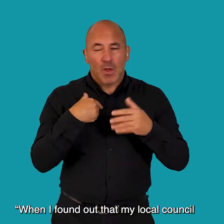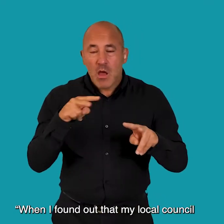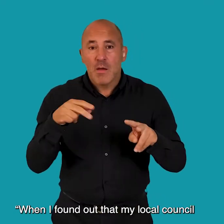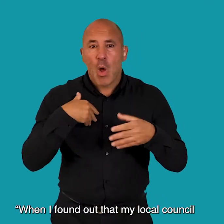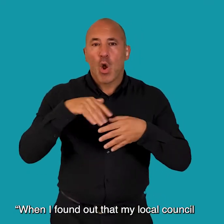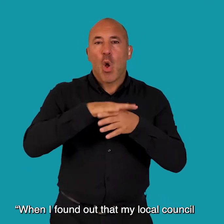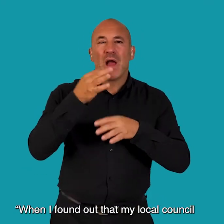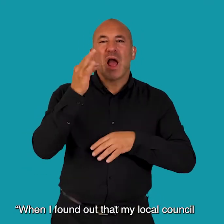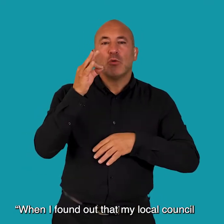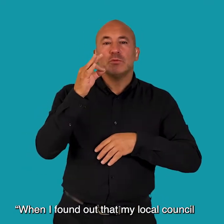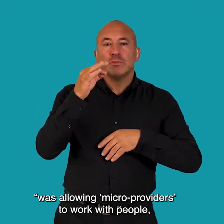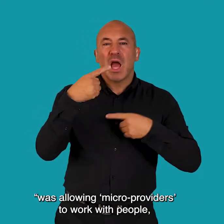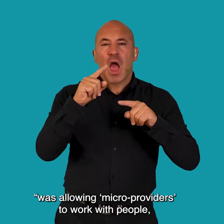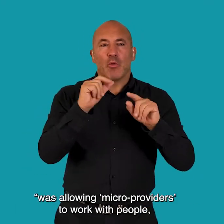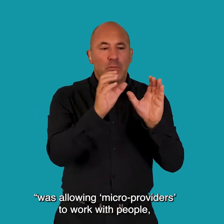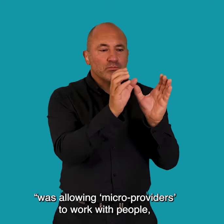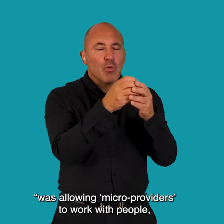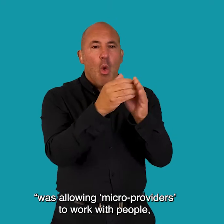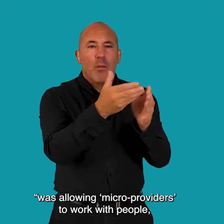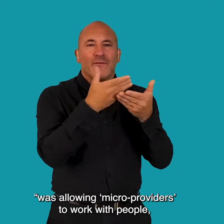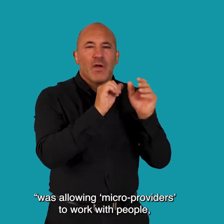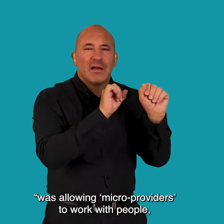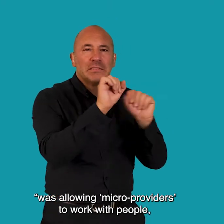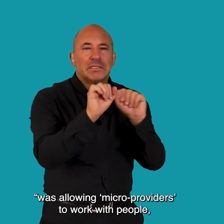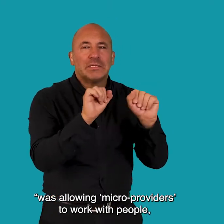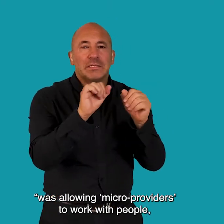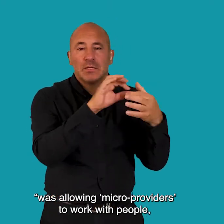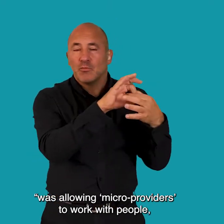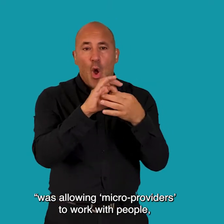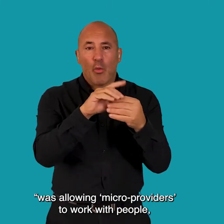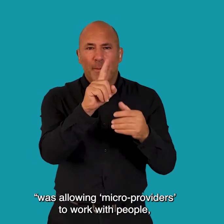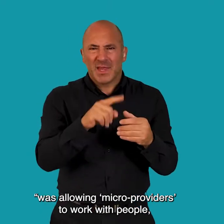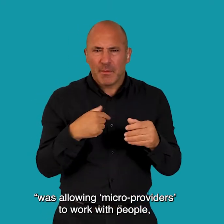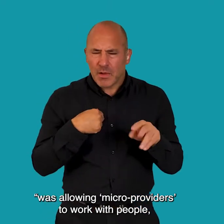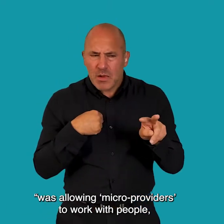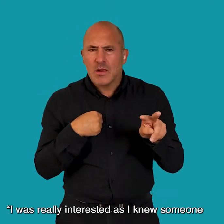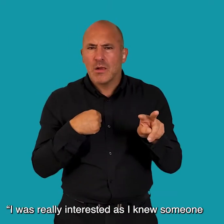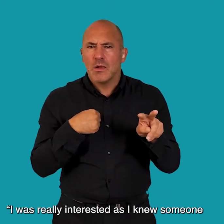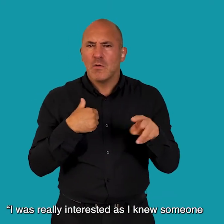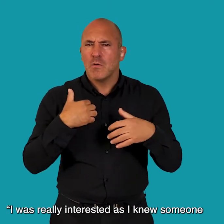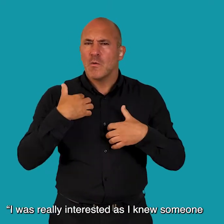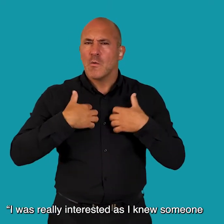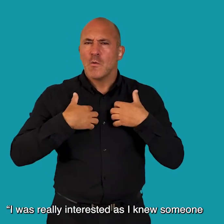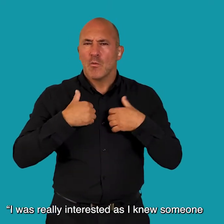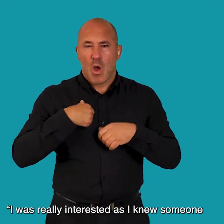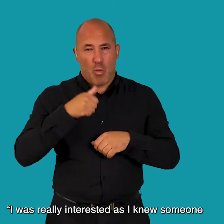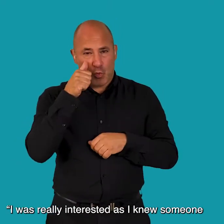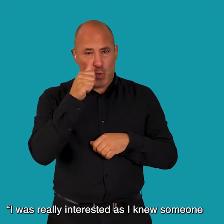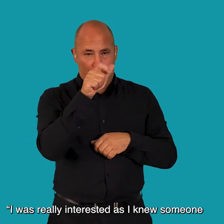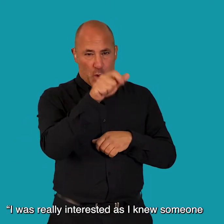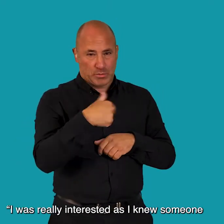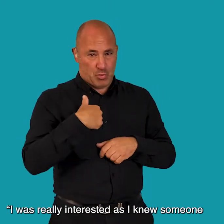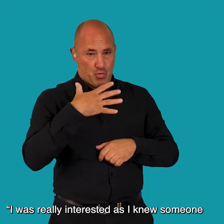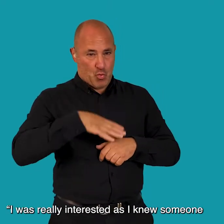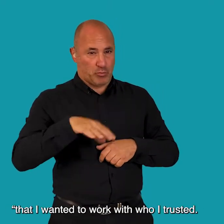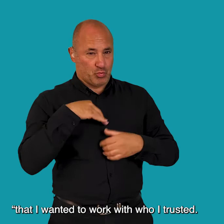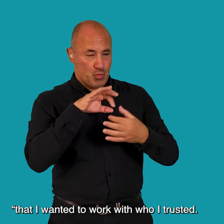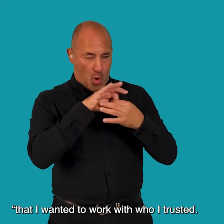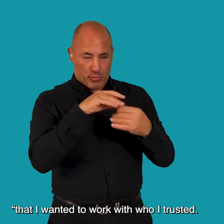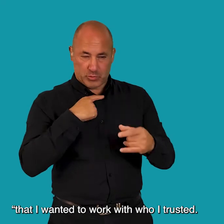my local council was allowing micro-providers to work with people, I was really interested, as I knew someone that I wanted